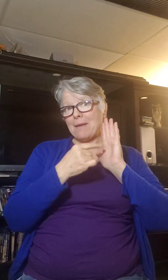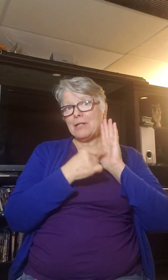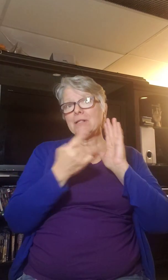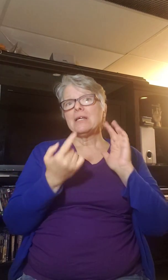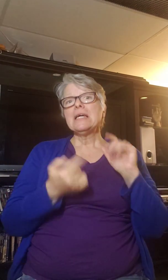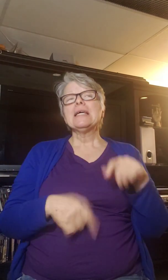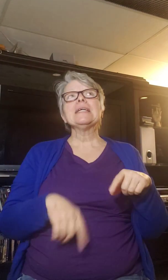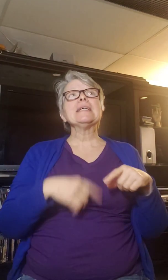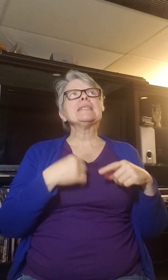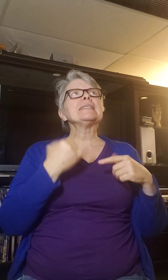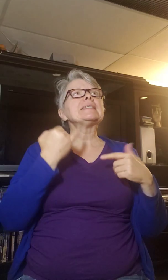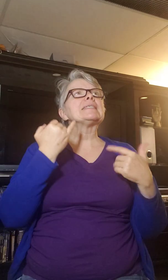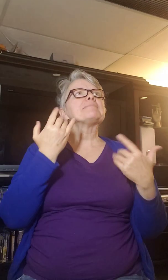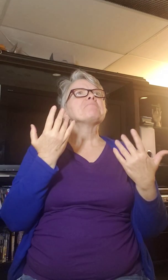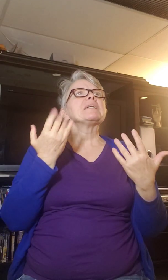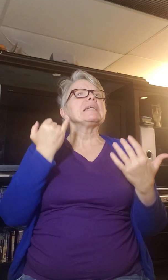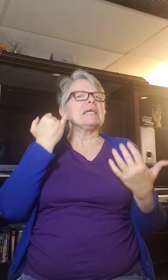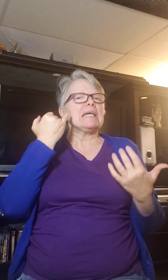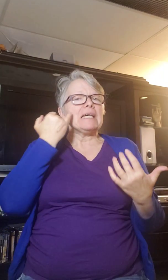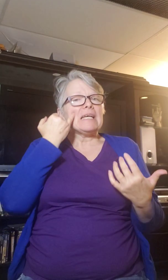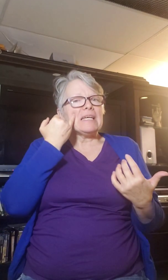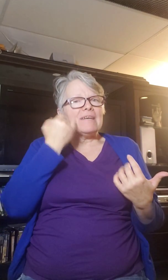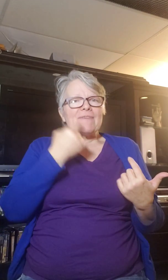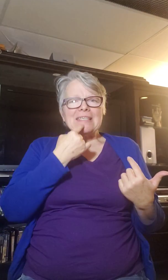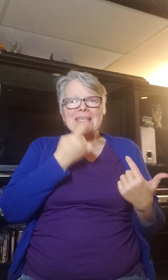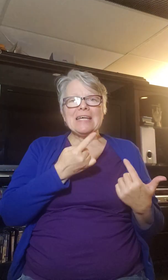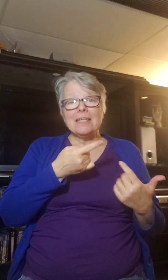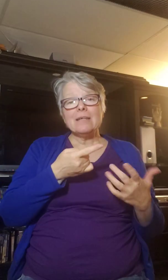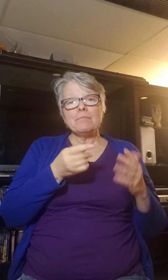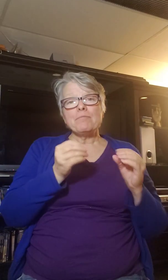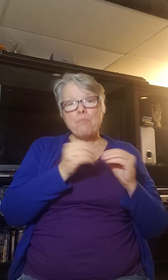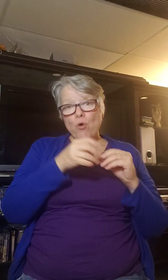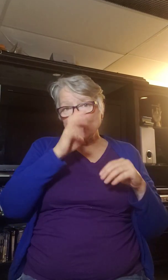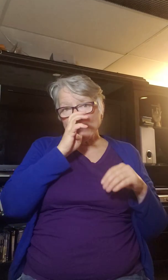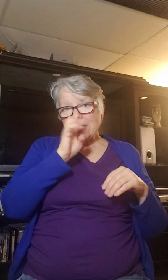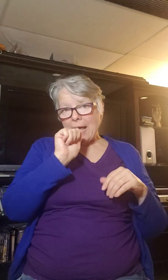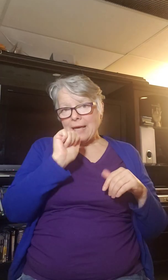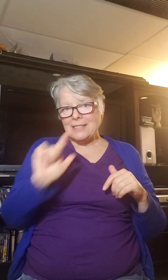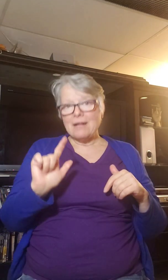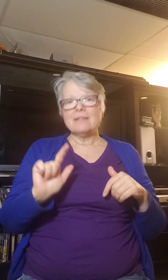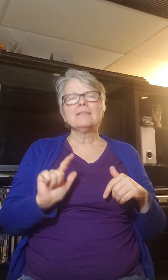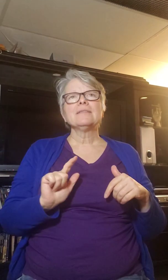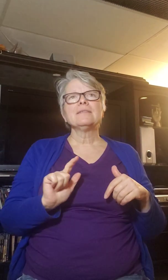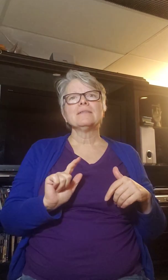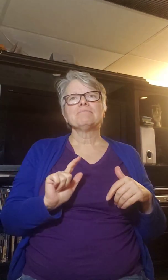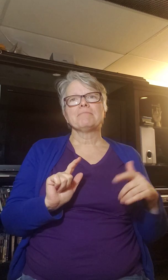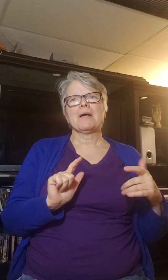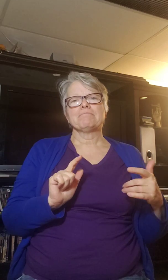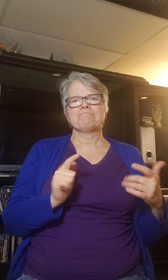example is if I said in more strict ASL,